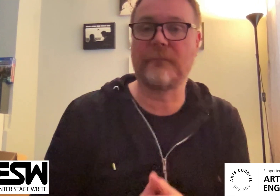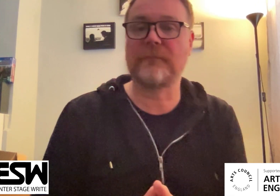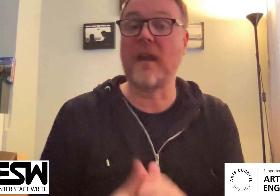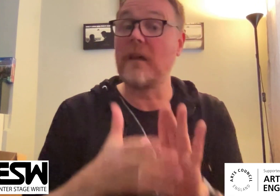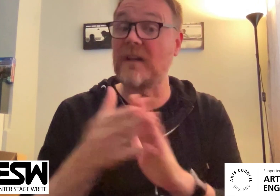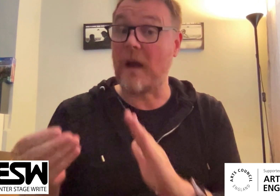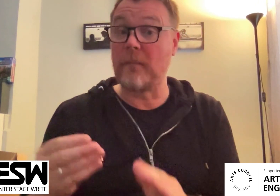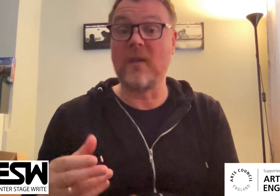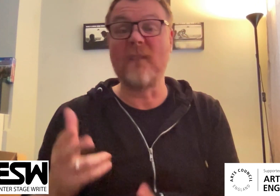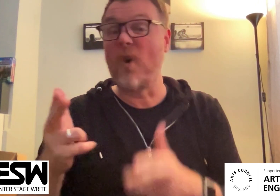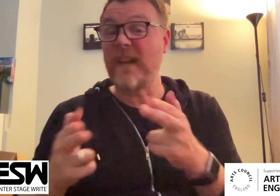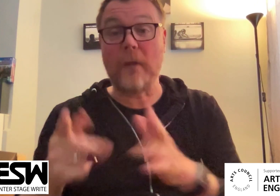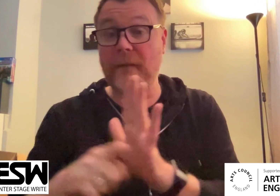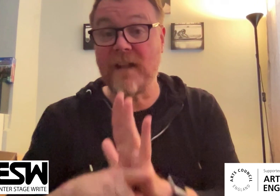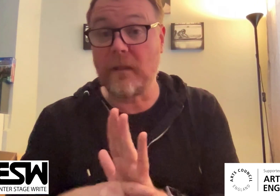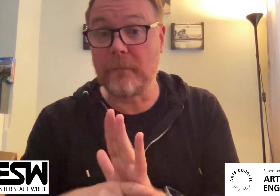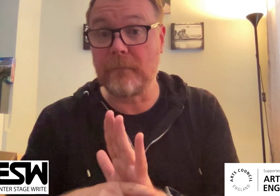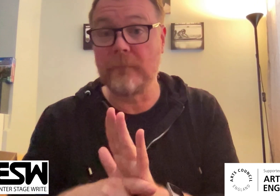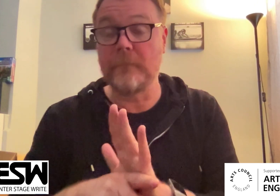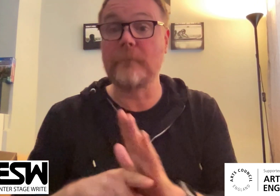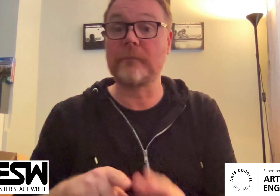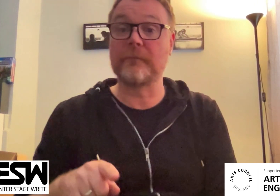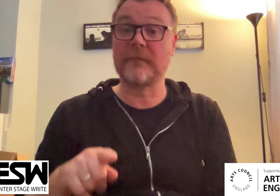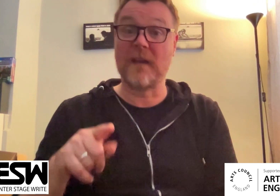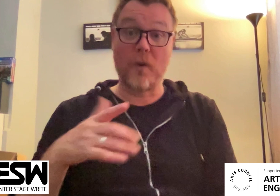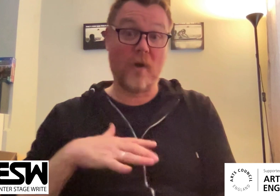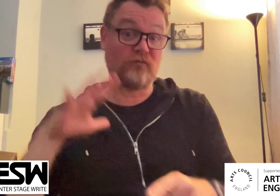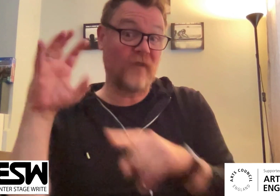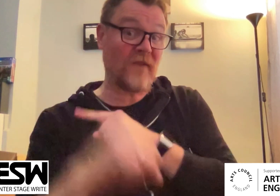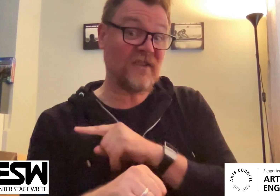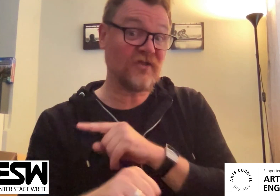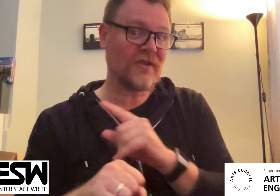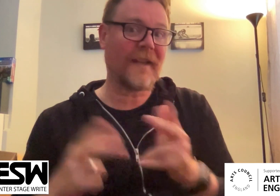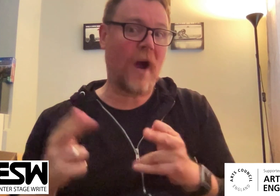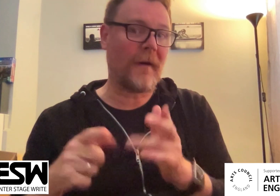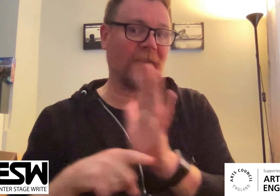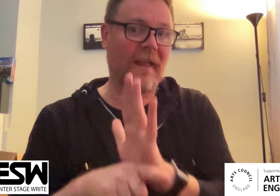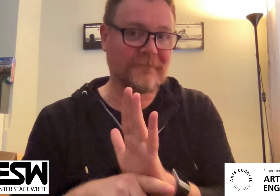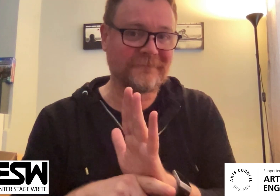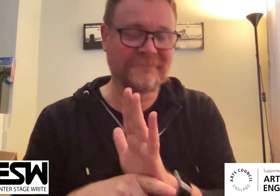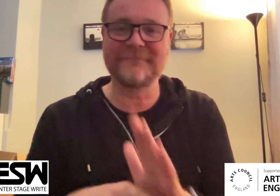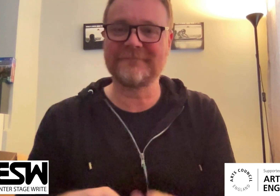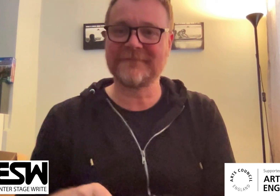clash. So your story, you're going to need a protagonist and an antagonist. For example, a cowboy